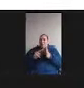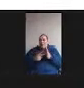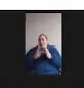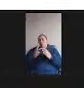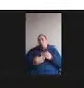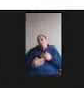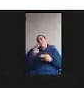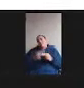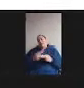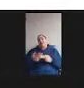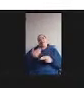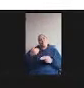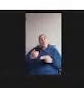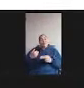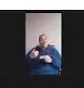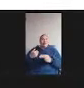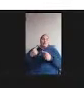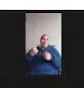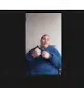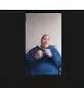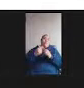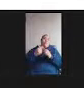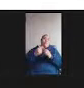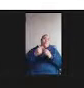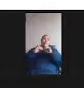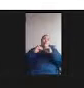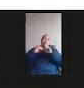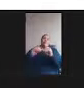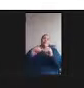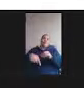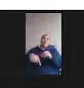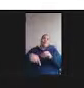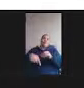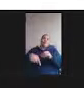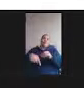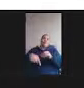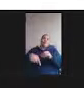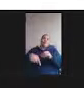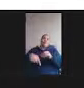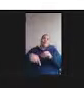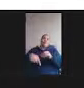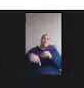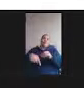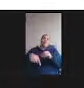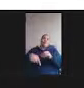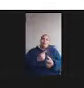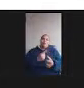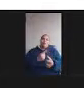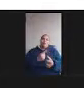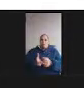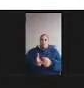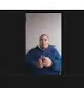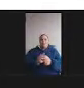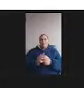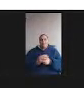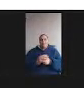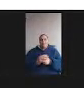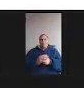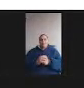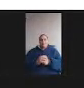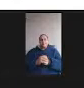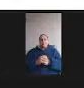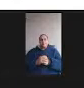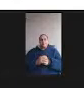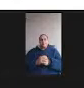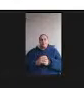financial year, but rolled over to be finalized or committed and rolled over to be finalized in this current financial year. With regards to Program